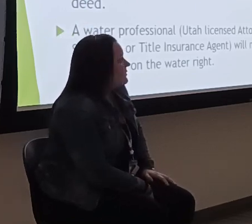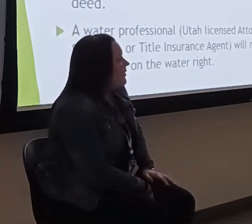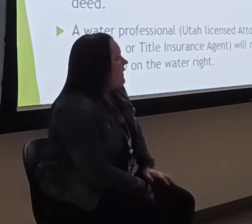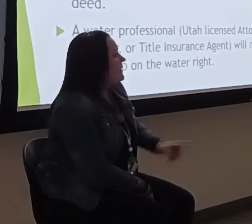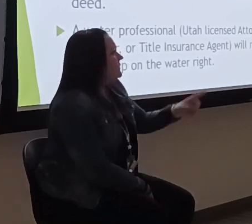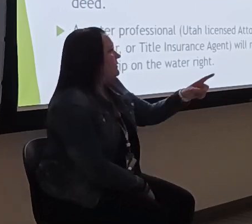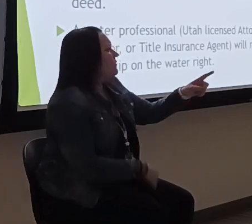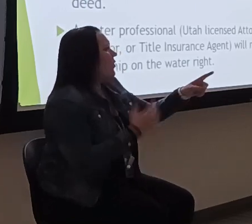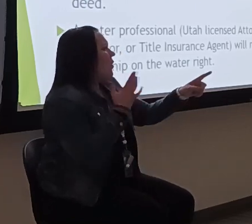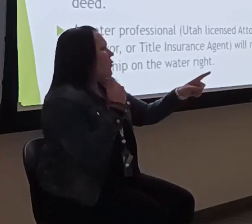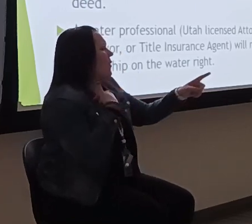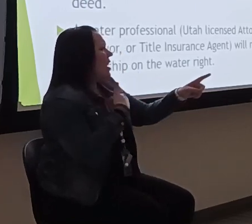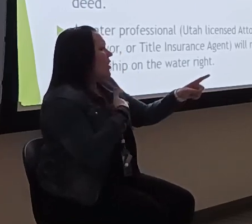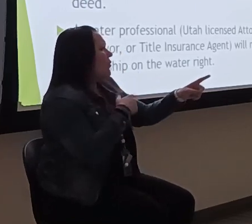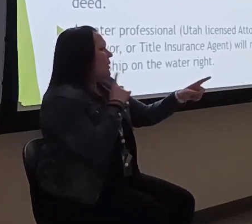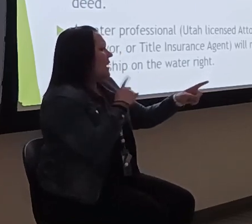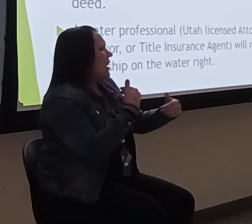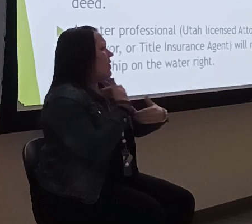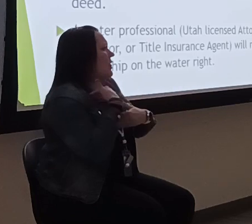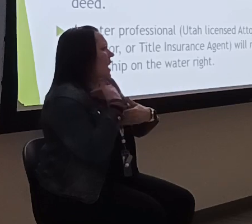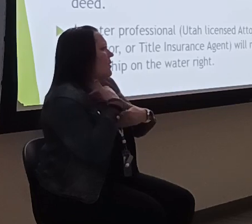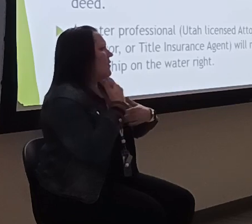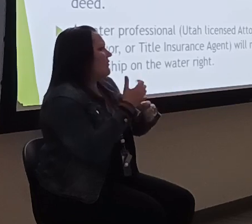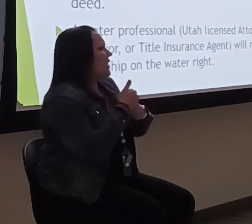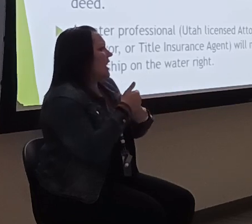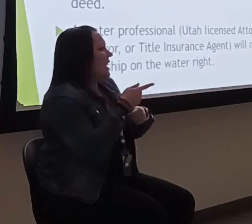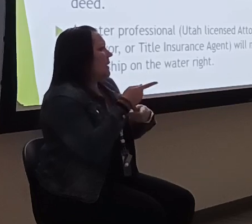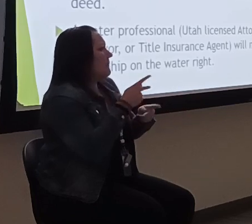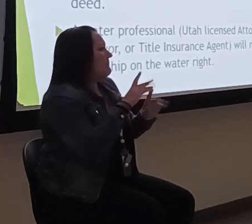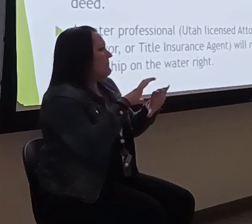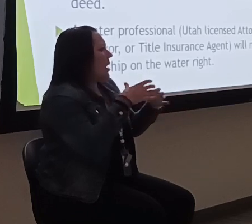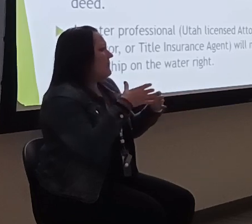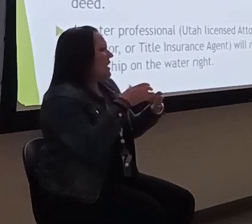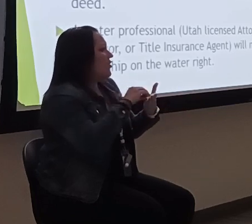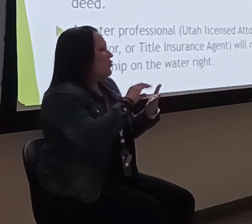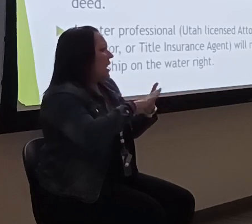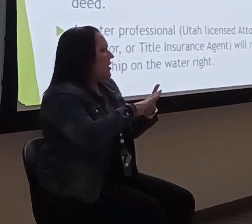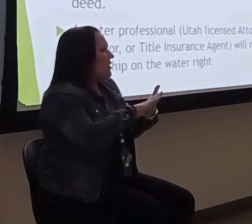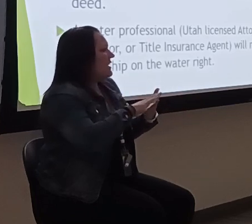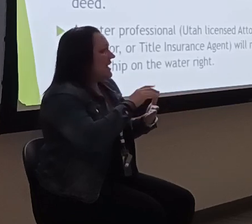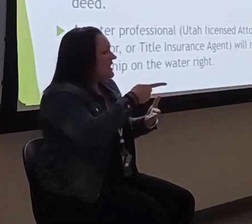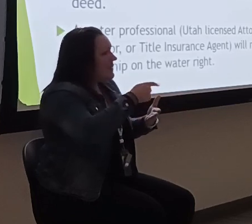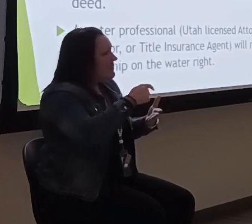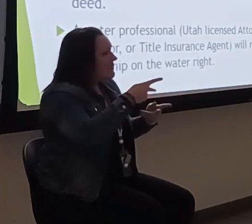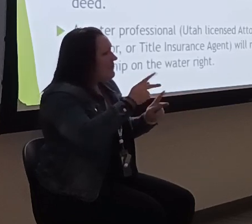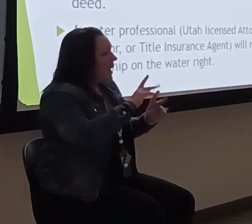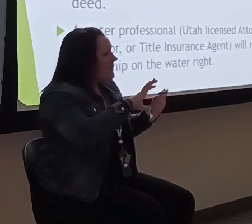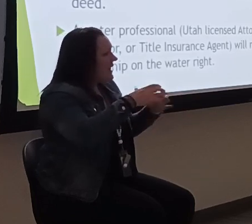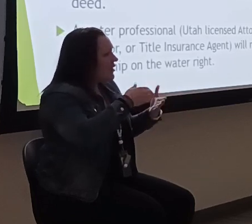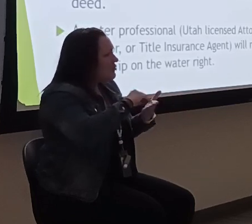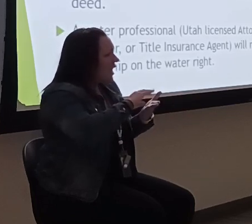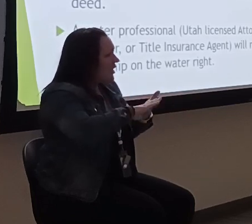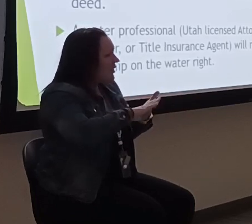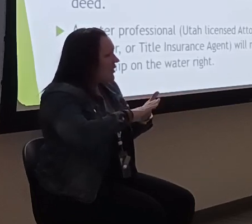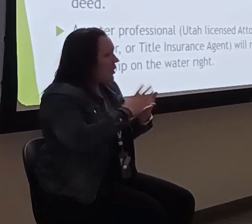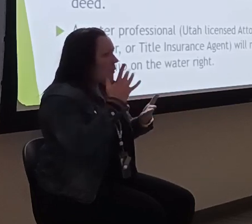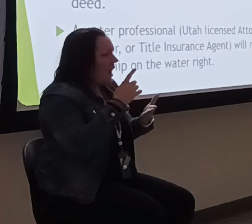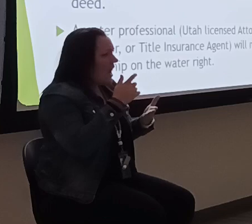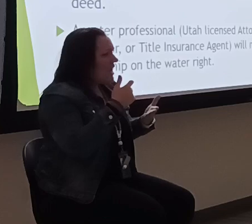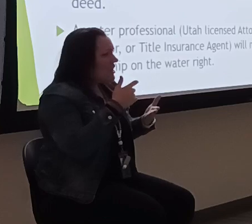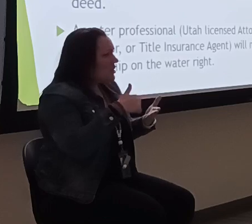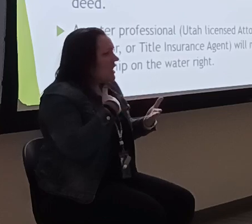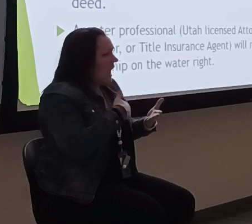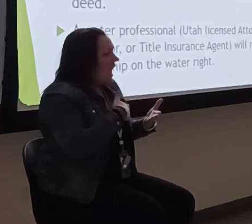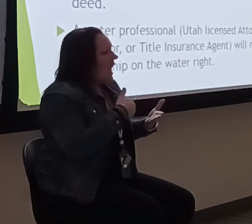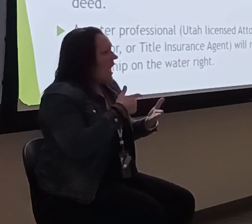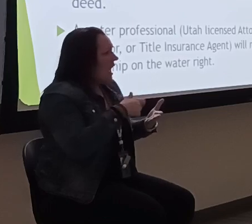we be liable for getting public records? That's a public record, it's my Well, property, why should I have to